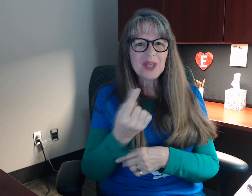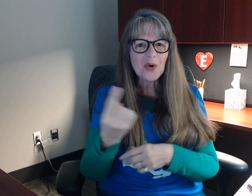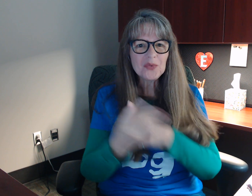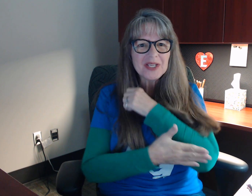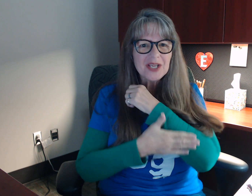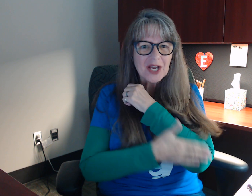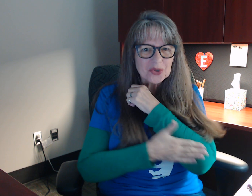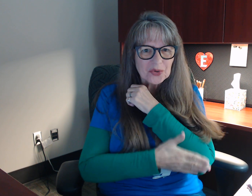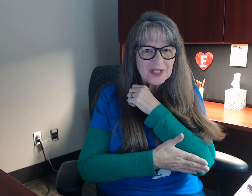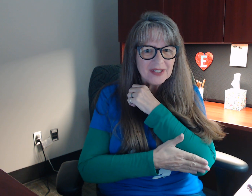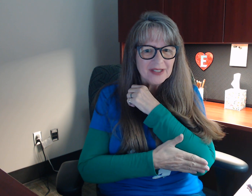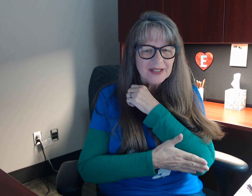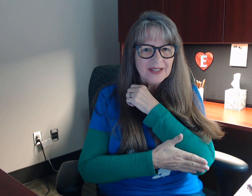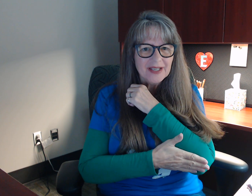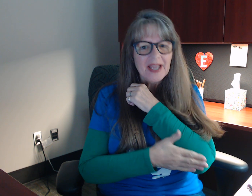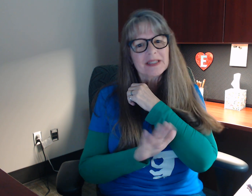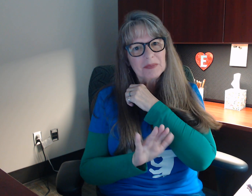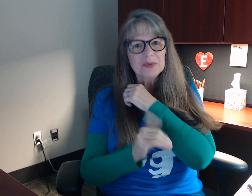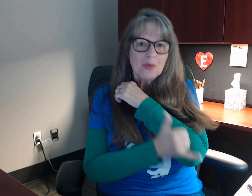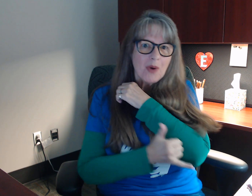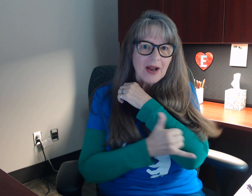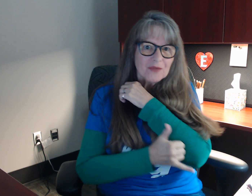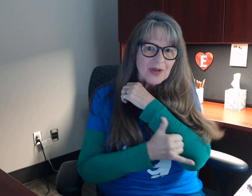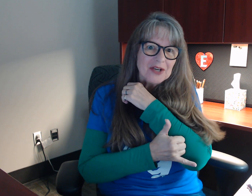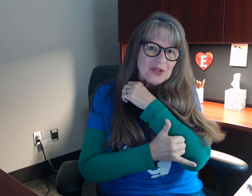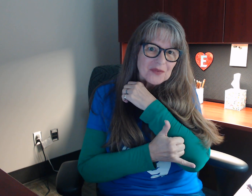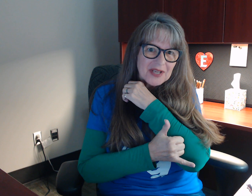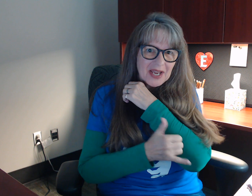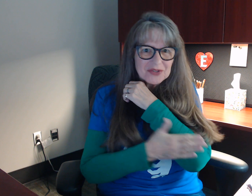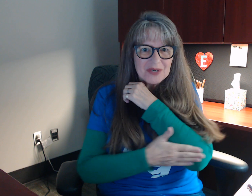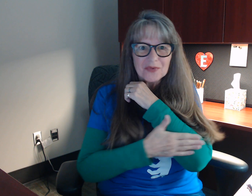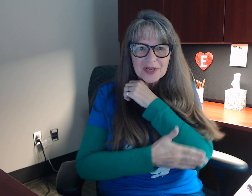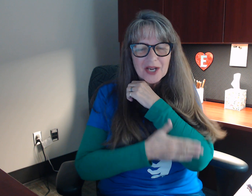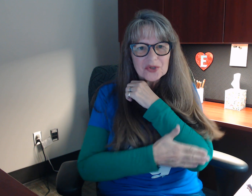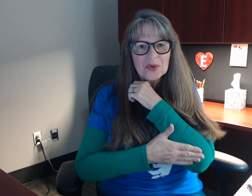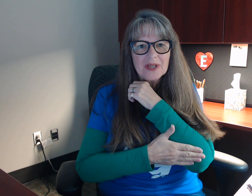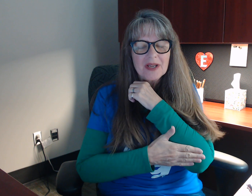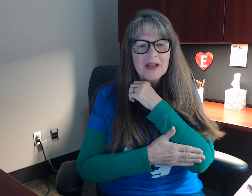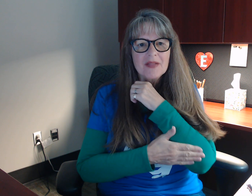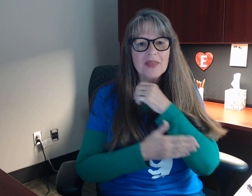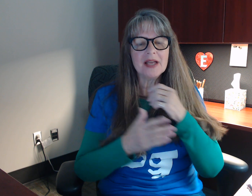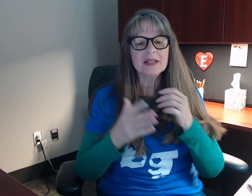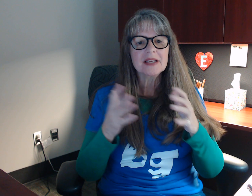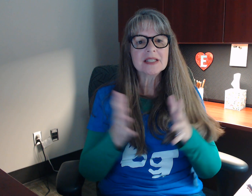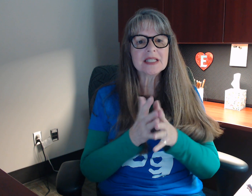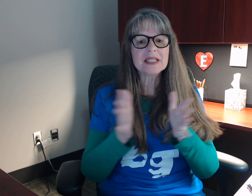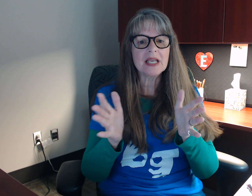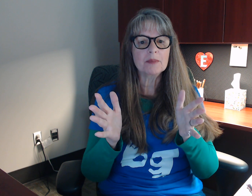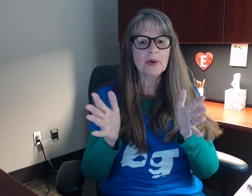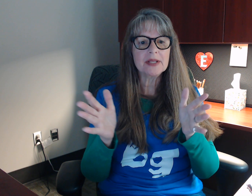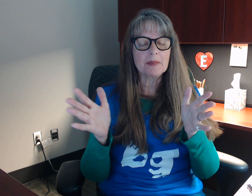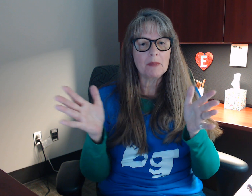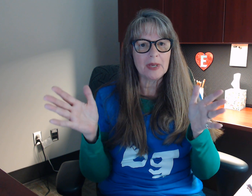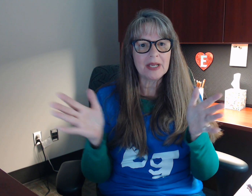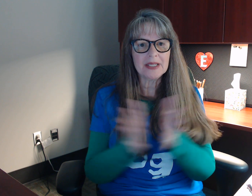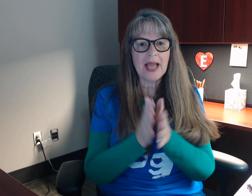only country, some people do a Y, I did that for county, for country, that celebrates. And remember, we clap and we